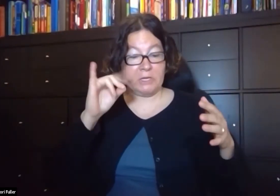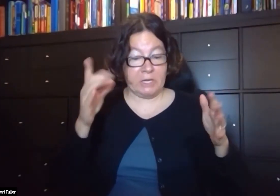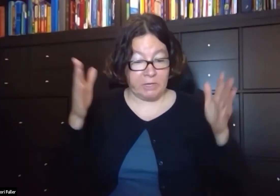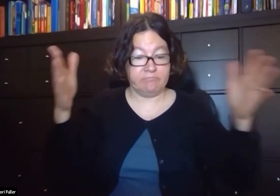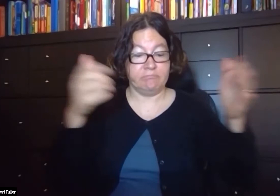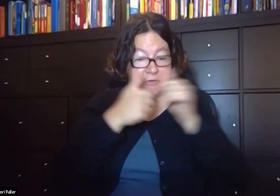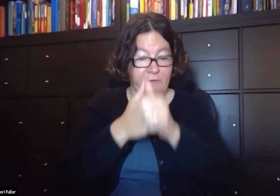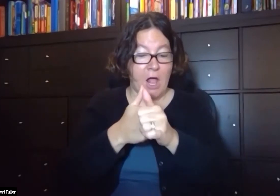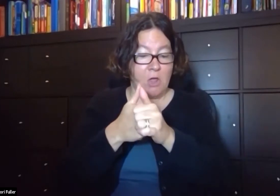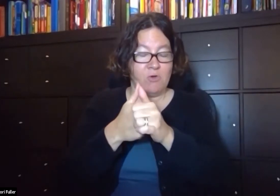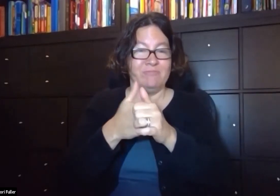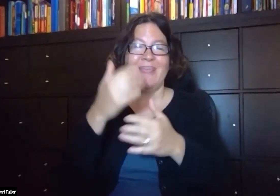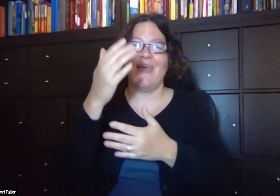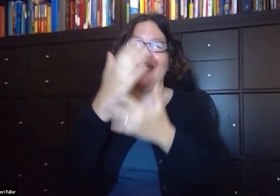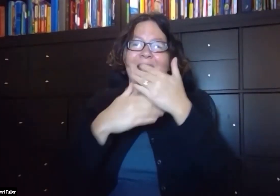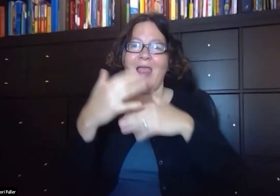So he did,